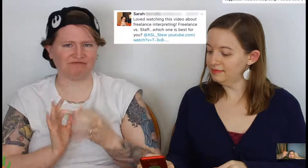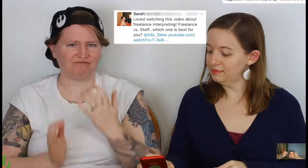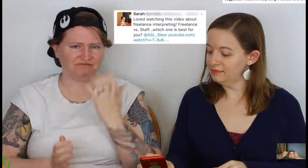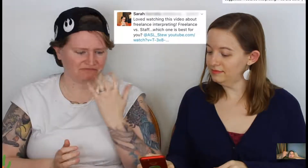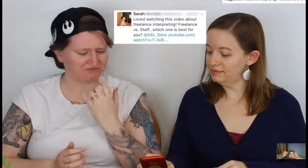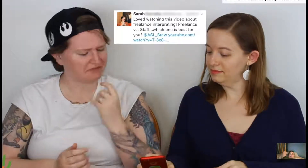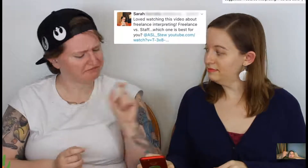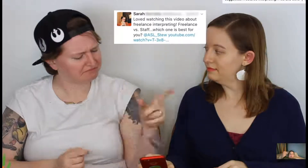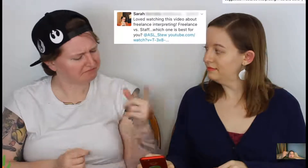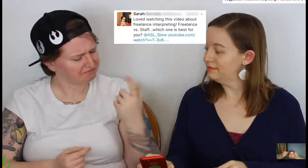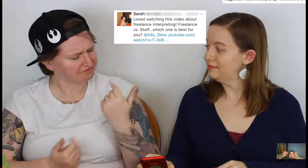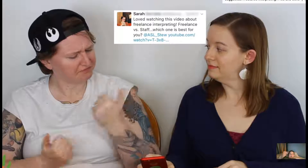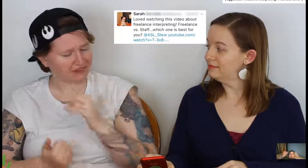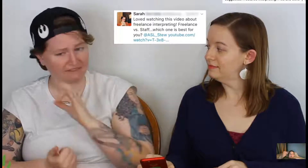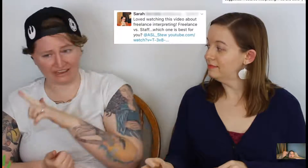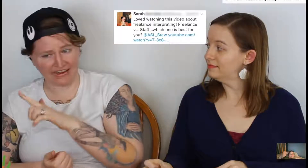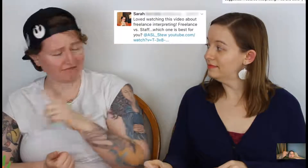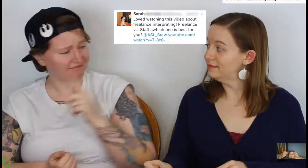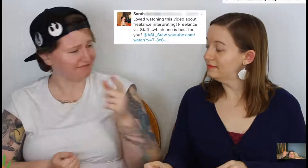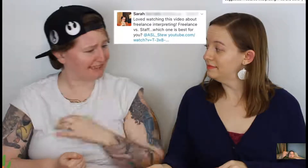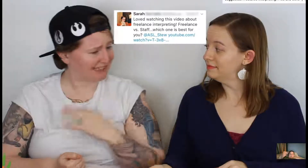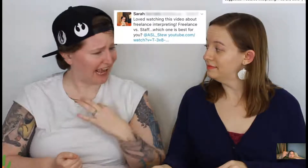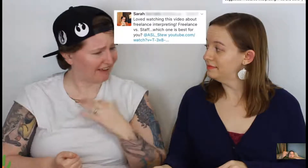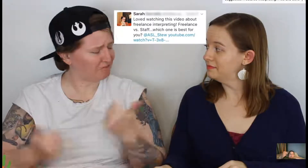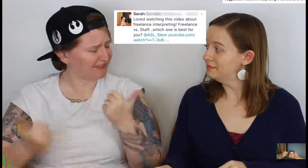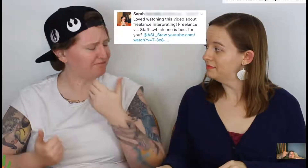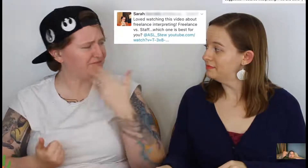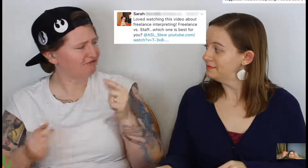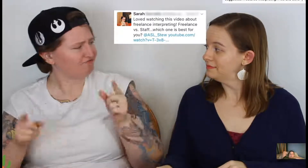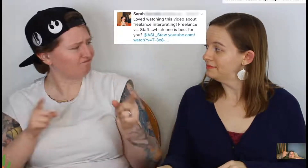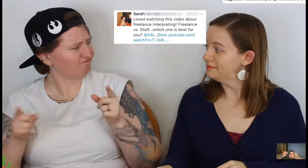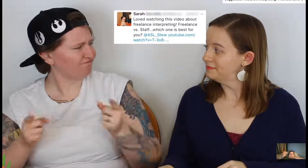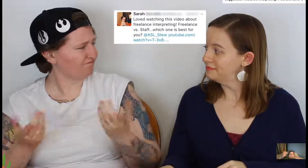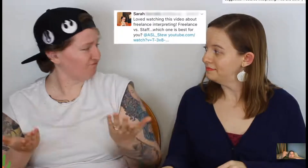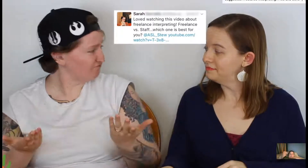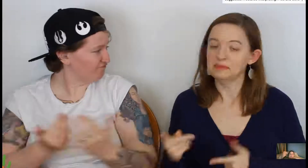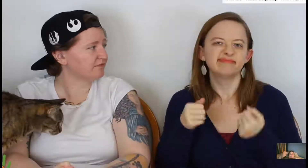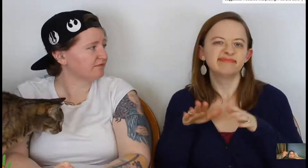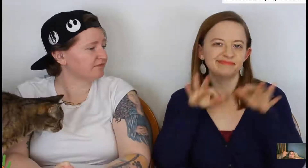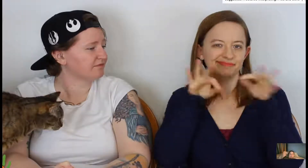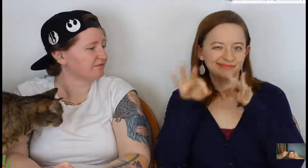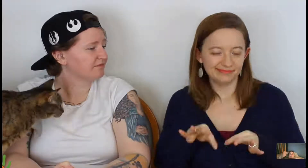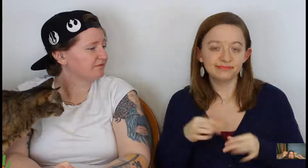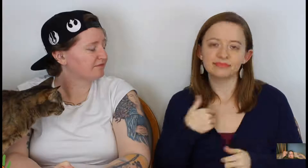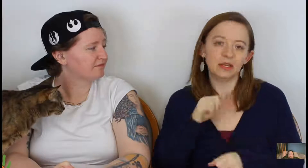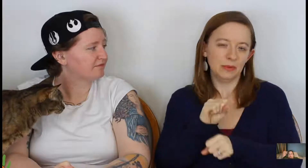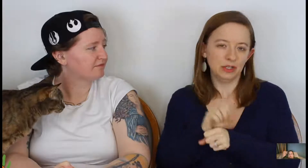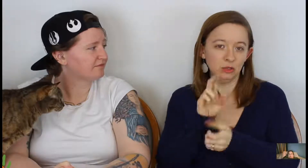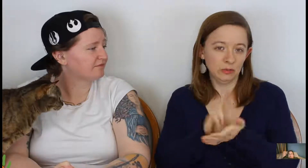about freelance interpreting, but I'm curious of which one you think you prefer. Let me